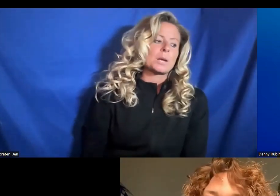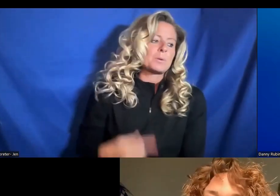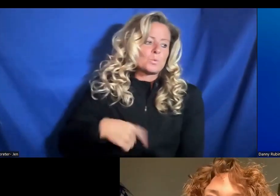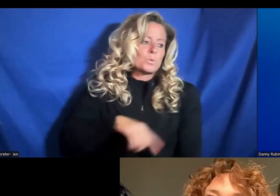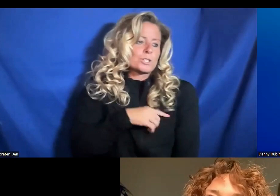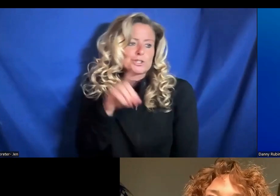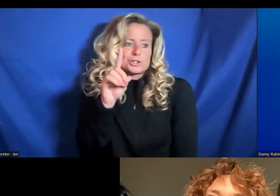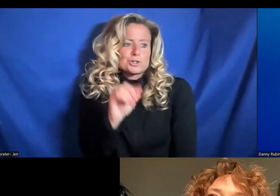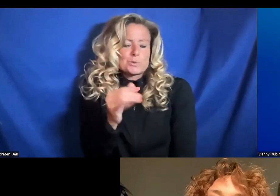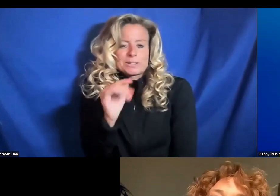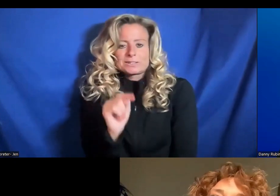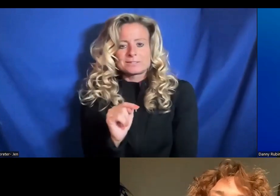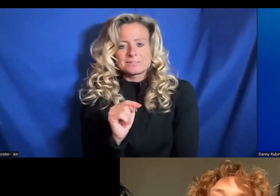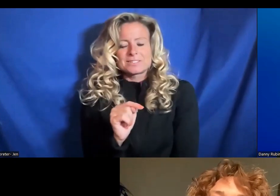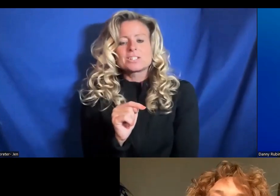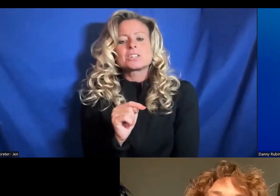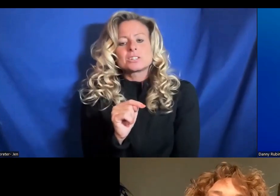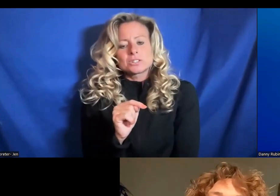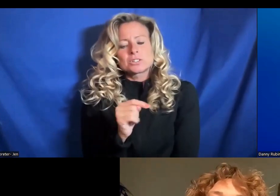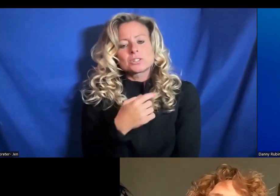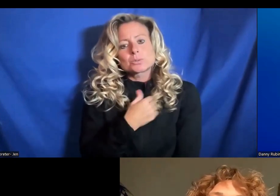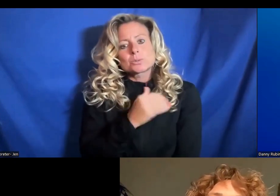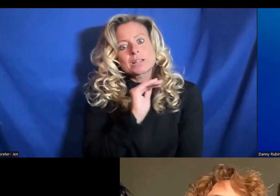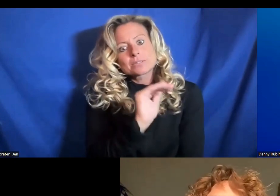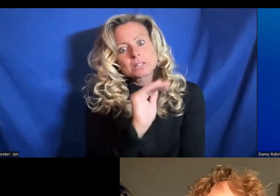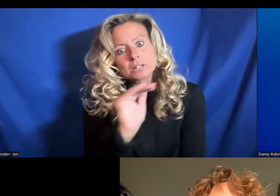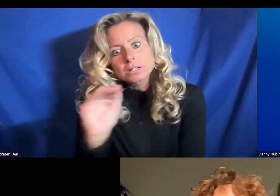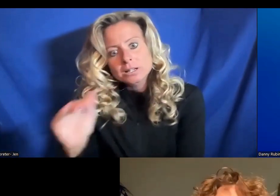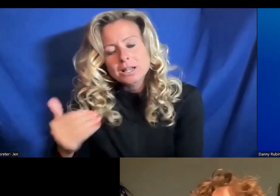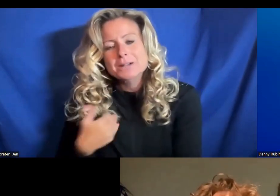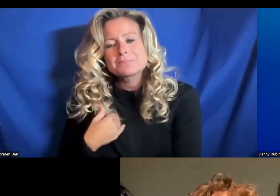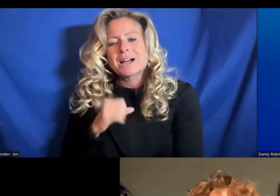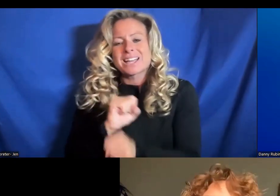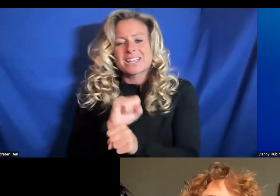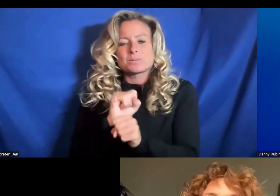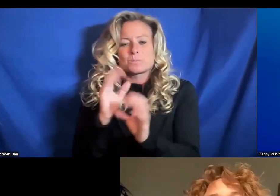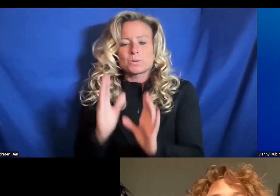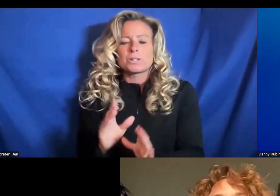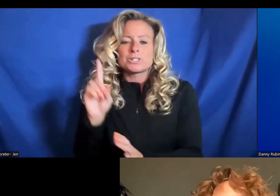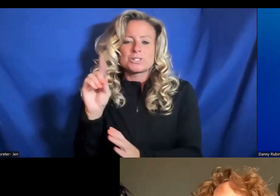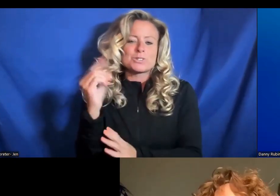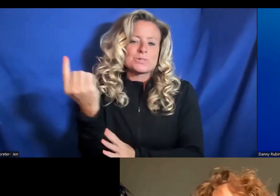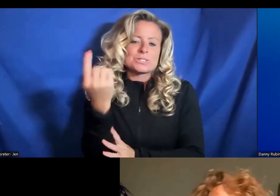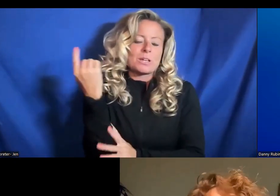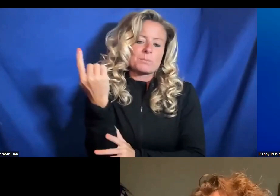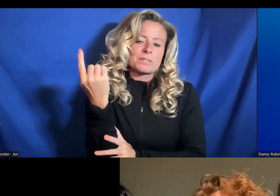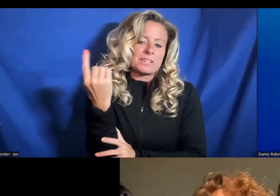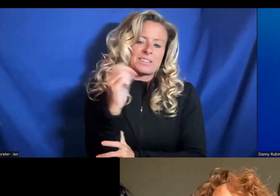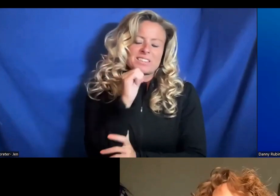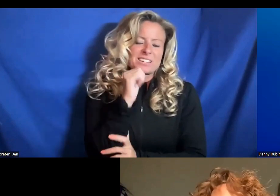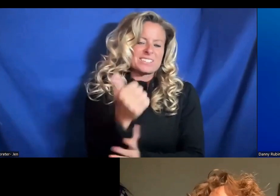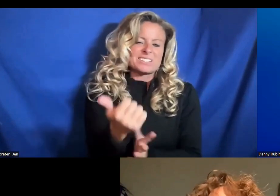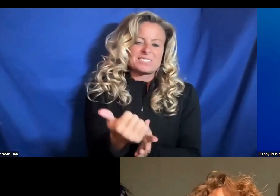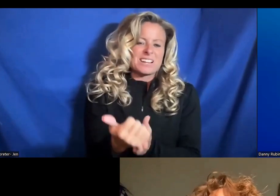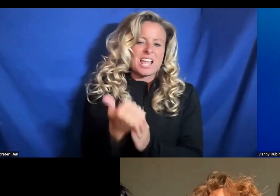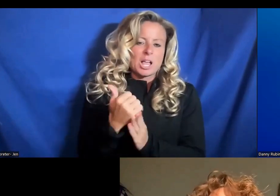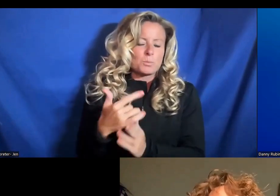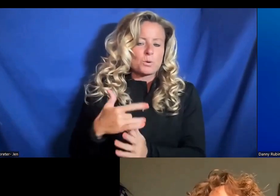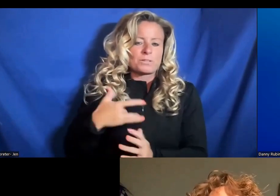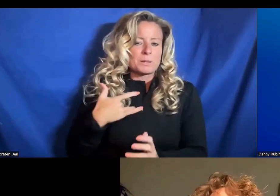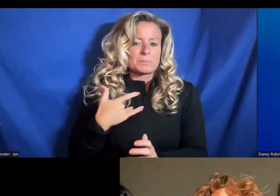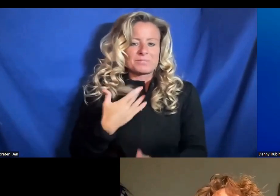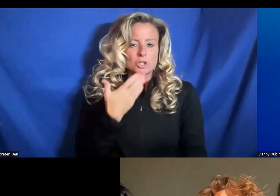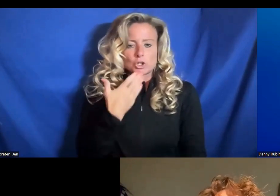those. And so when I have to constantly remind my employees to do something, that really doesn't fly with me. Yep.